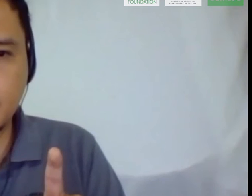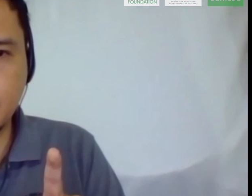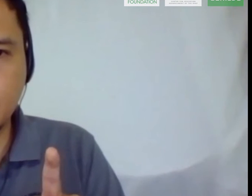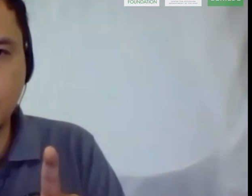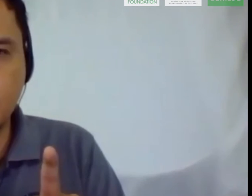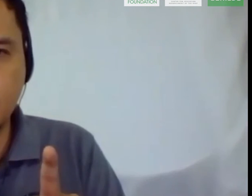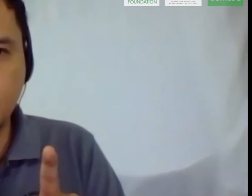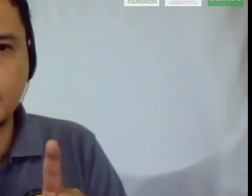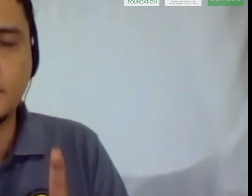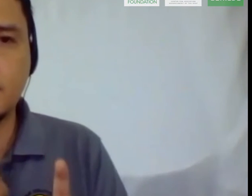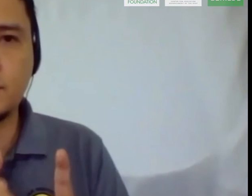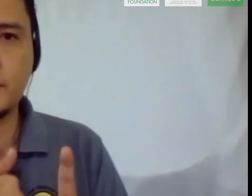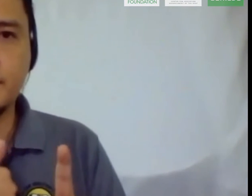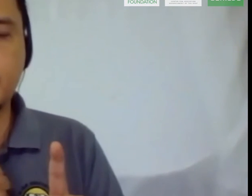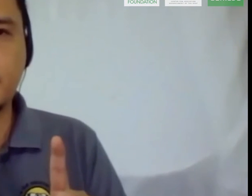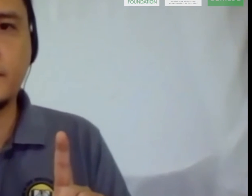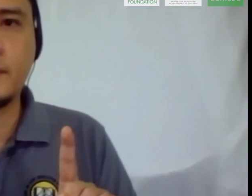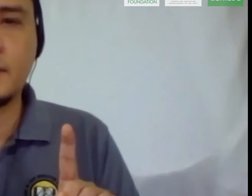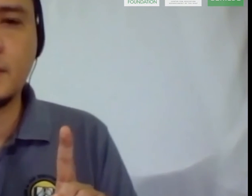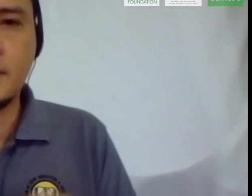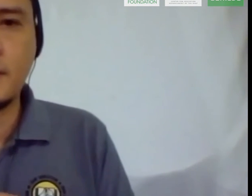All right, let me find it. Okay.